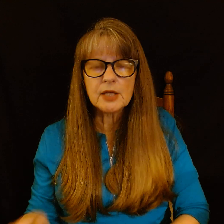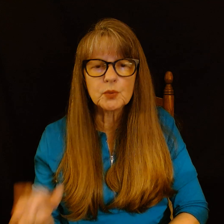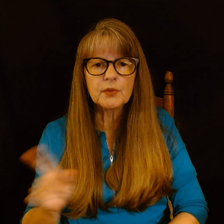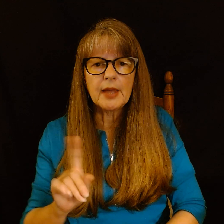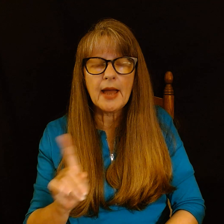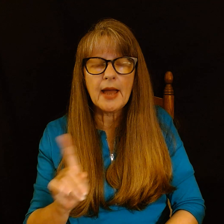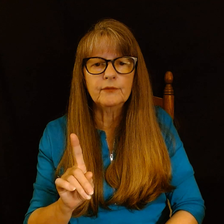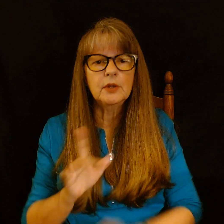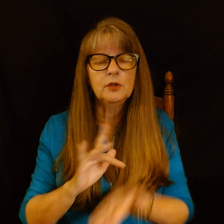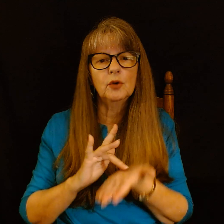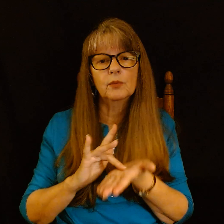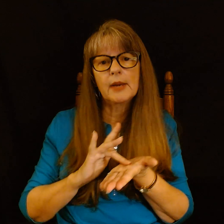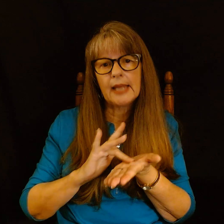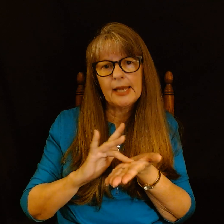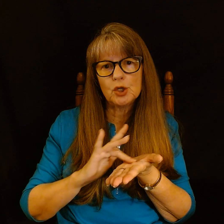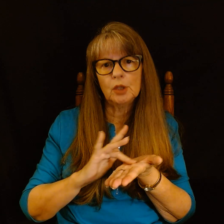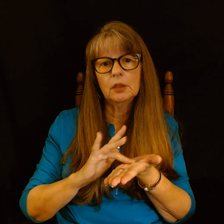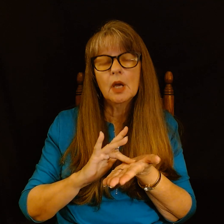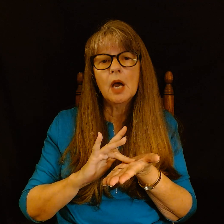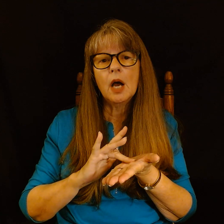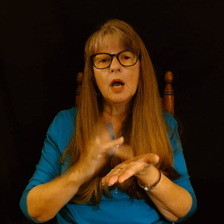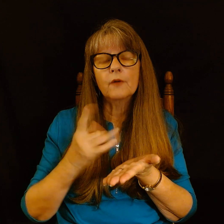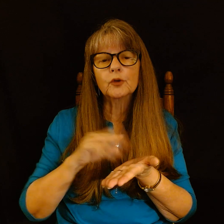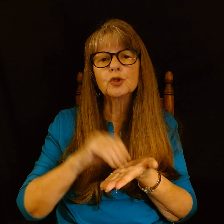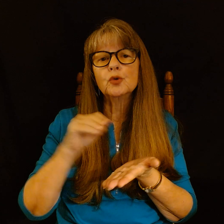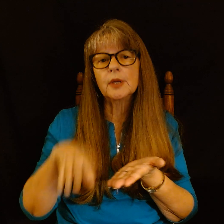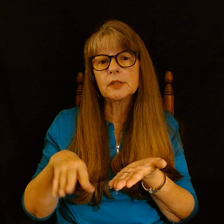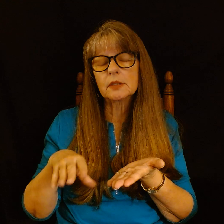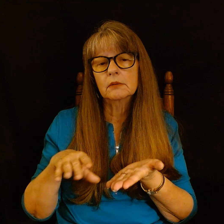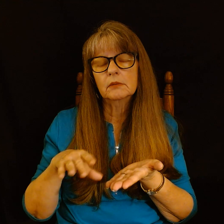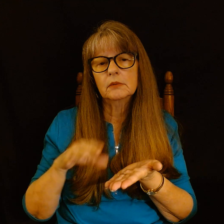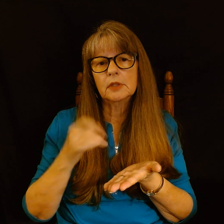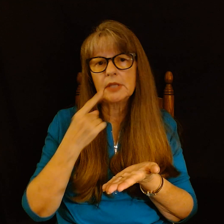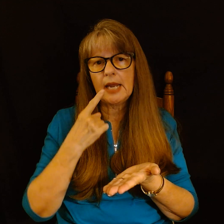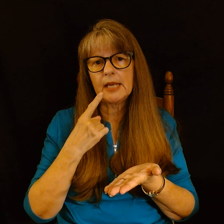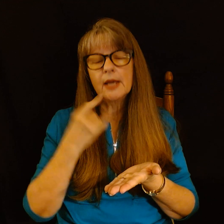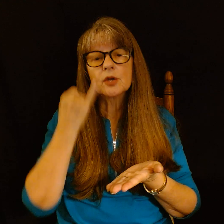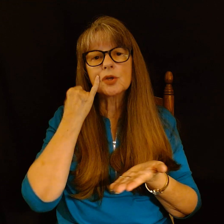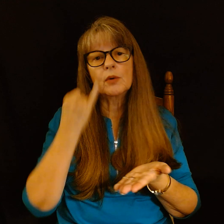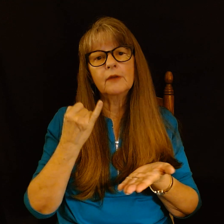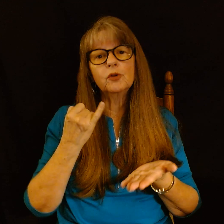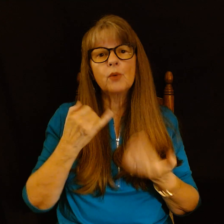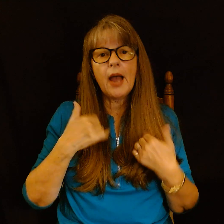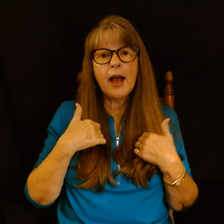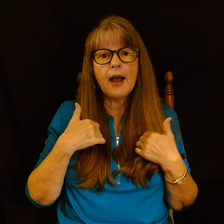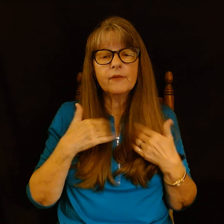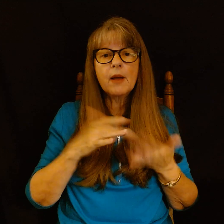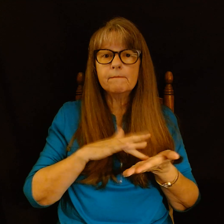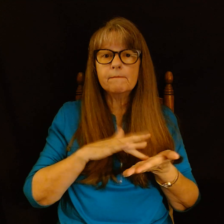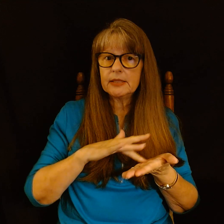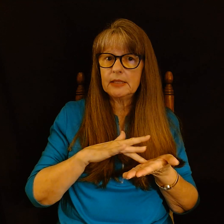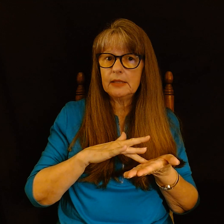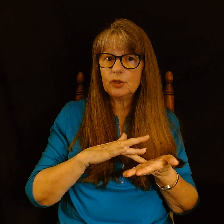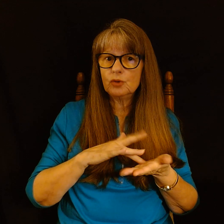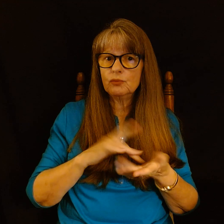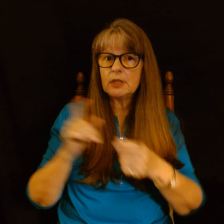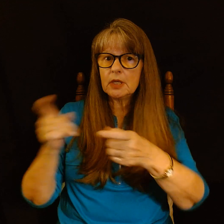where they have, medication for students to take. So if you have medicine that you need to give to